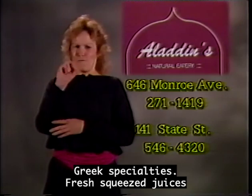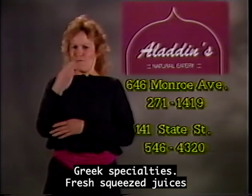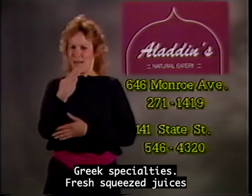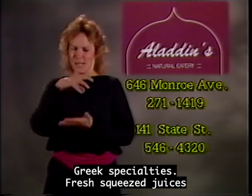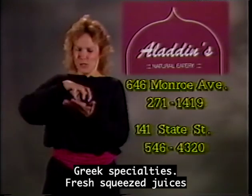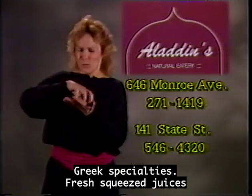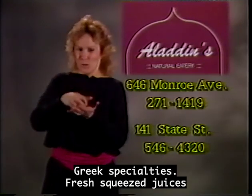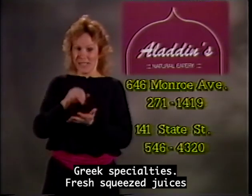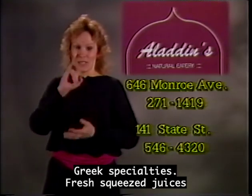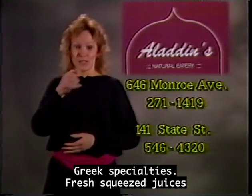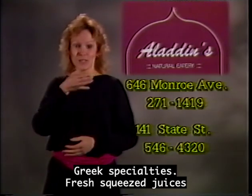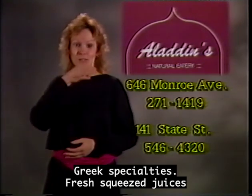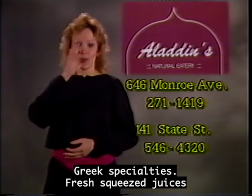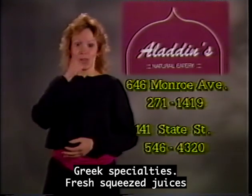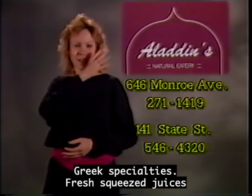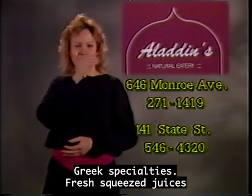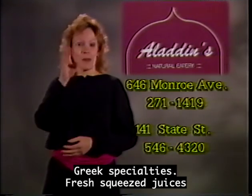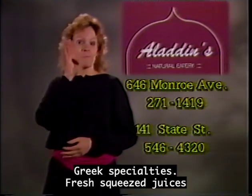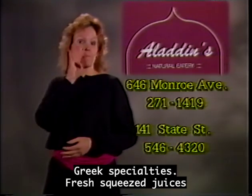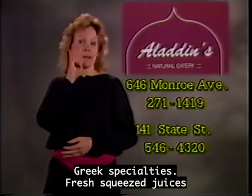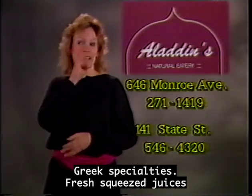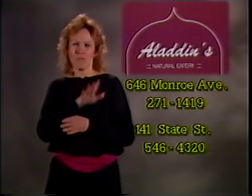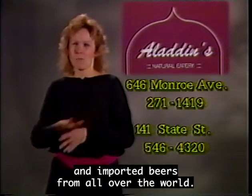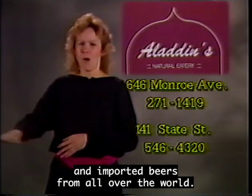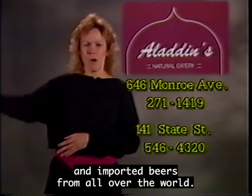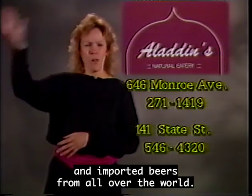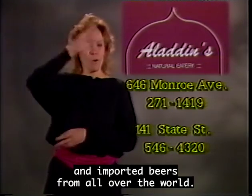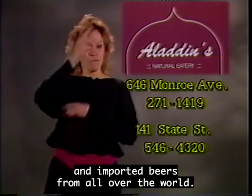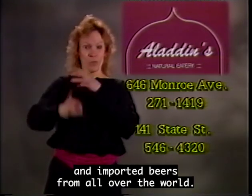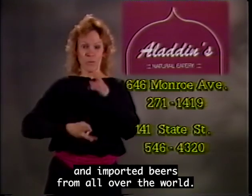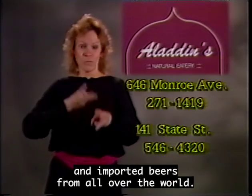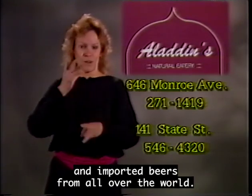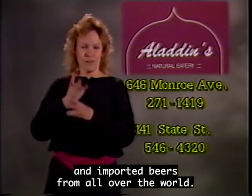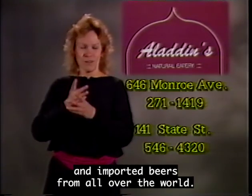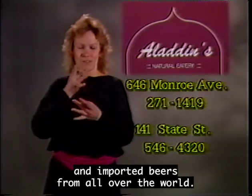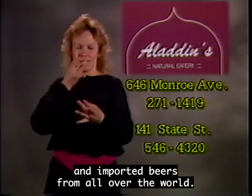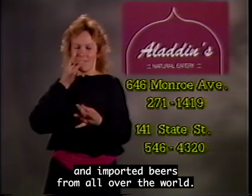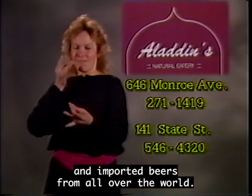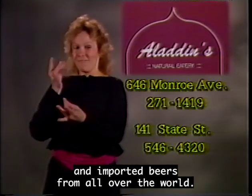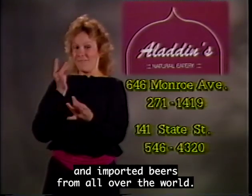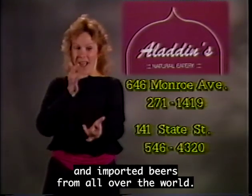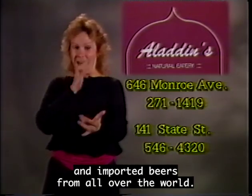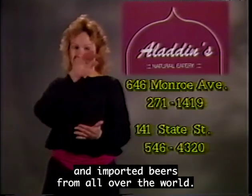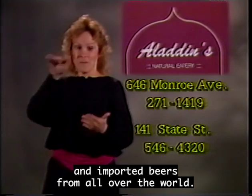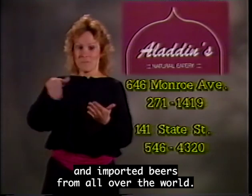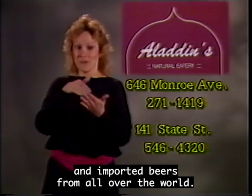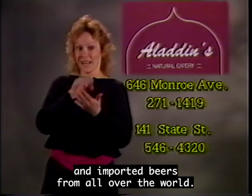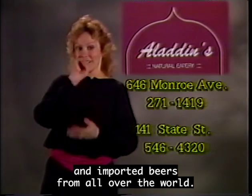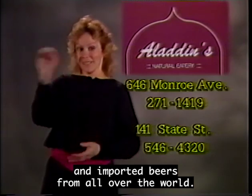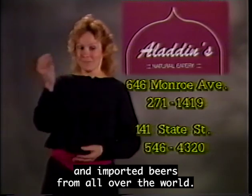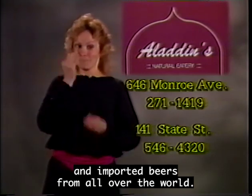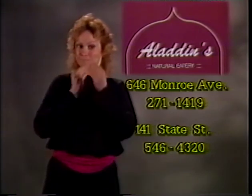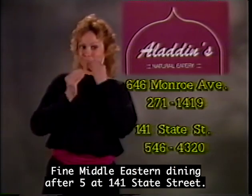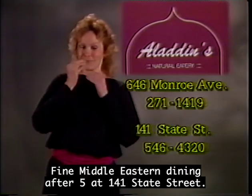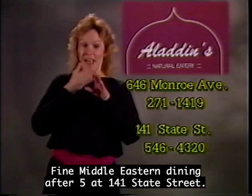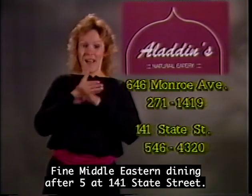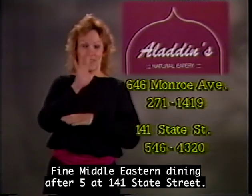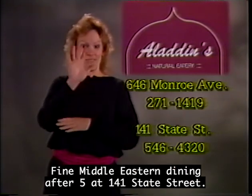specialties. Fresh squeezed juices and imported beers from all over the world. Fine Middle